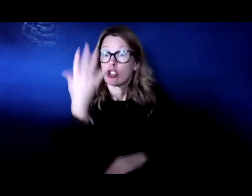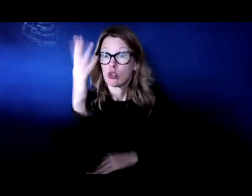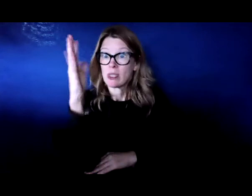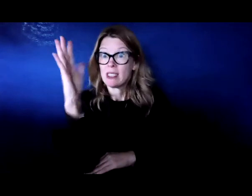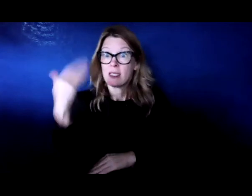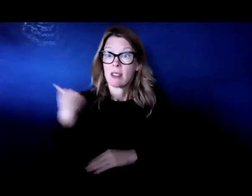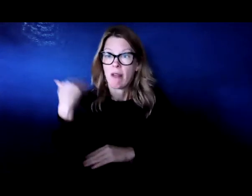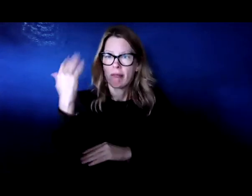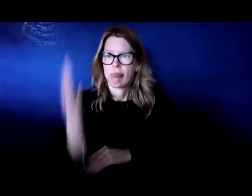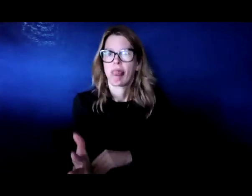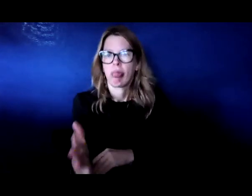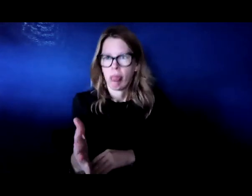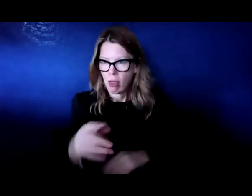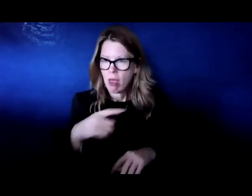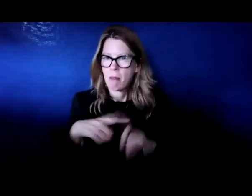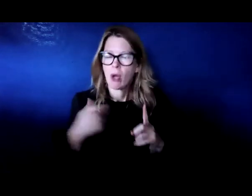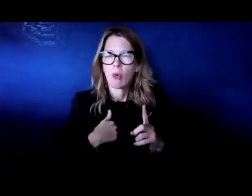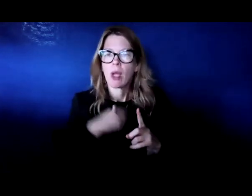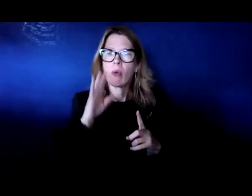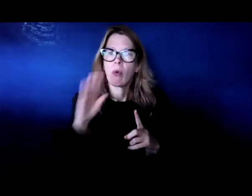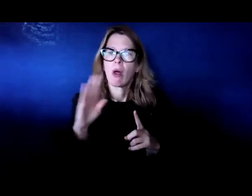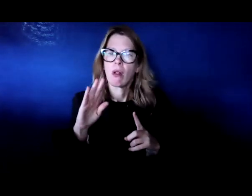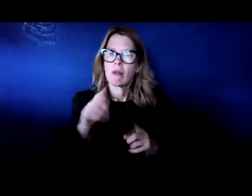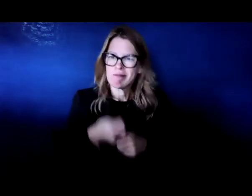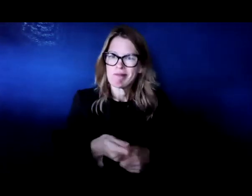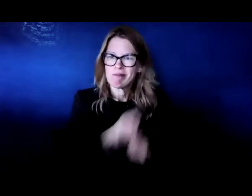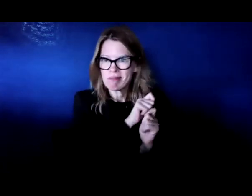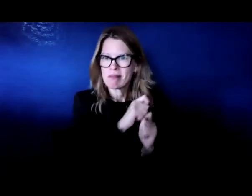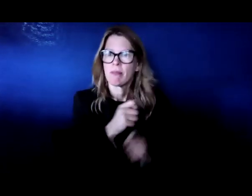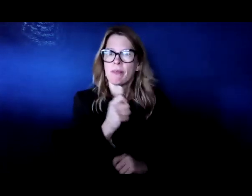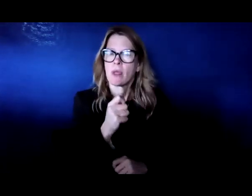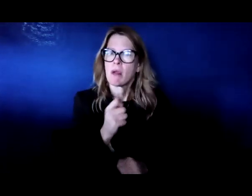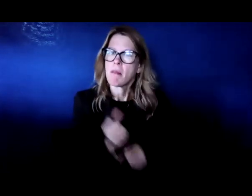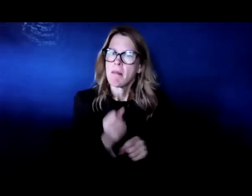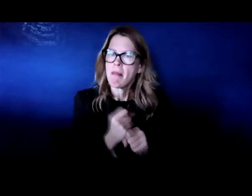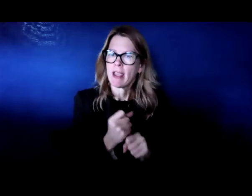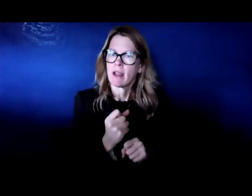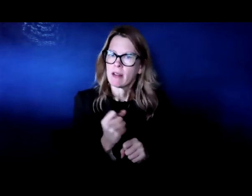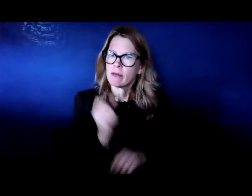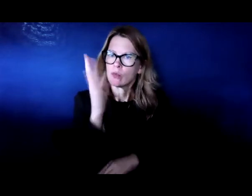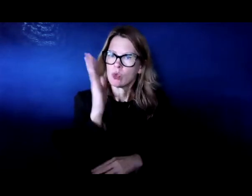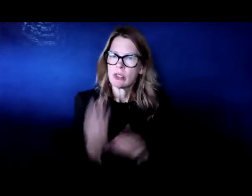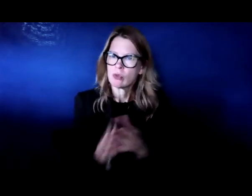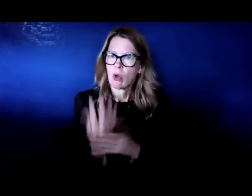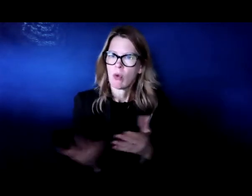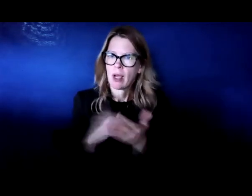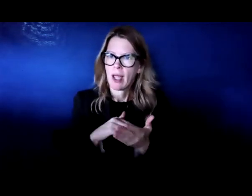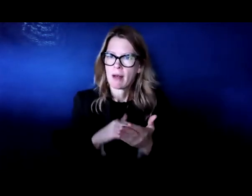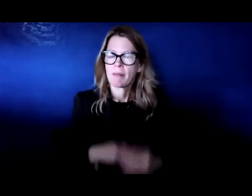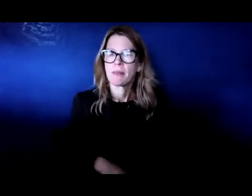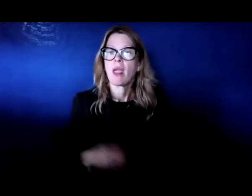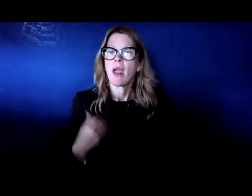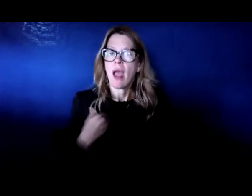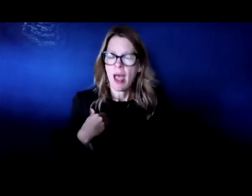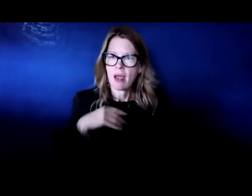Lord raised adversaries against them and stirred up their enemies, the Arameans on the east and the Philistines